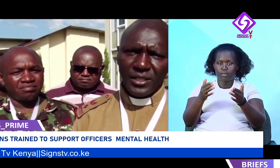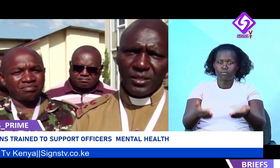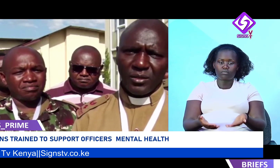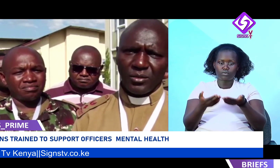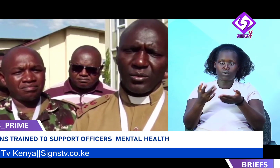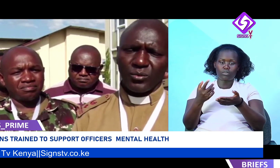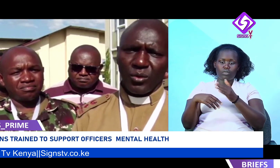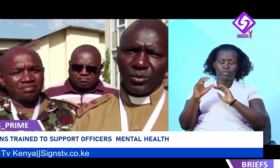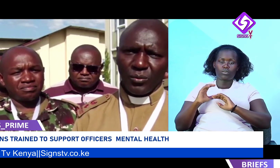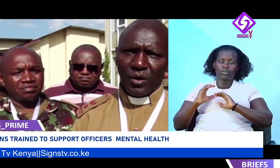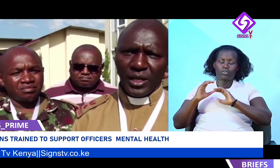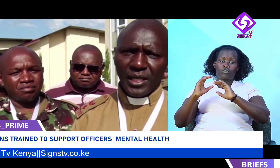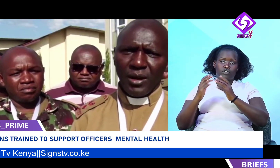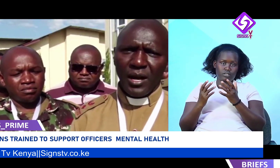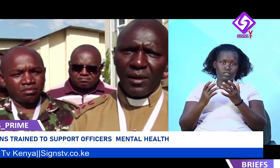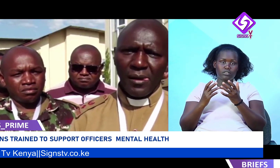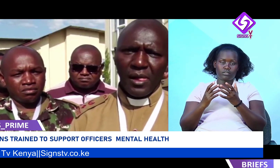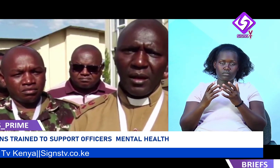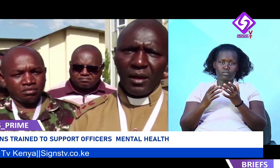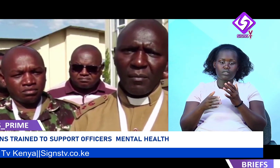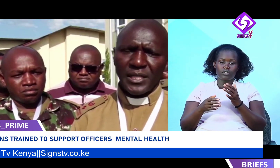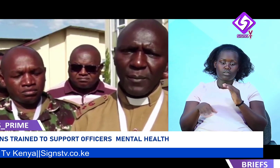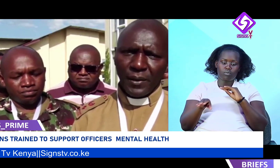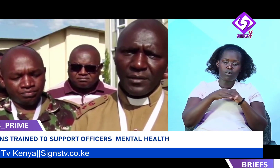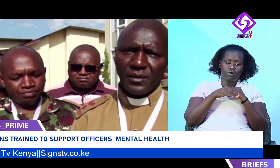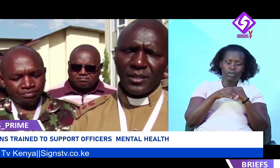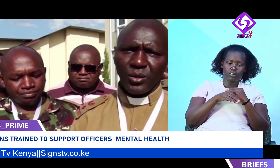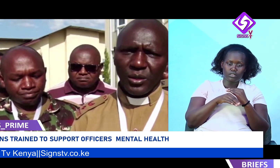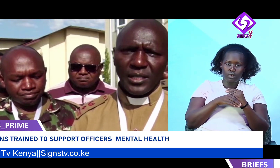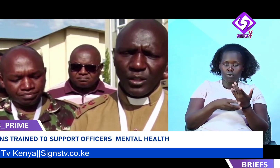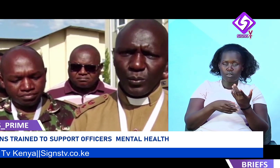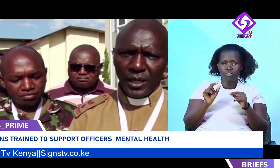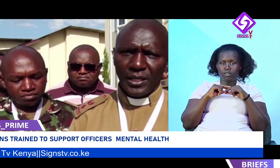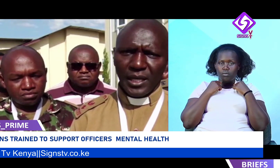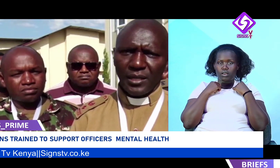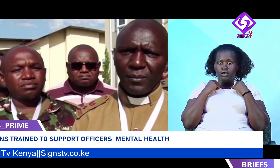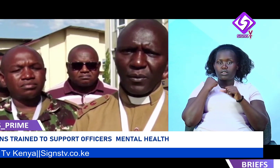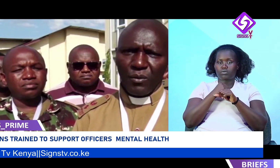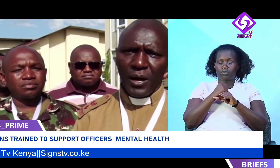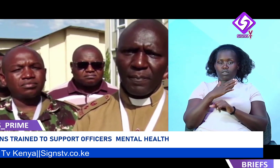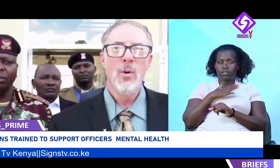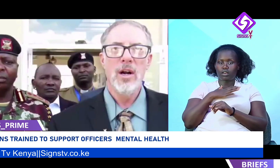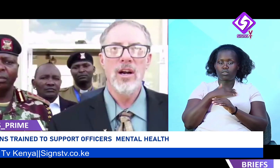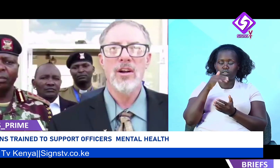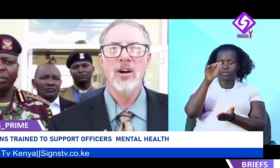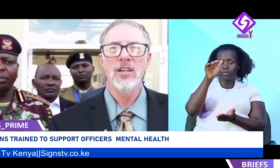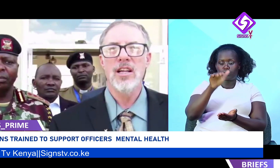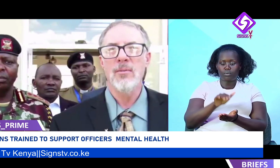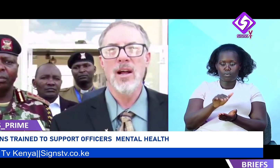officers. Tumeongezewa machaplains, so kazi yetu pia itapungua. We're here to encourage them and help